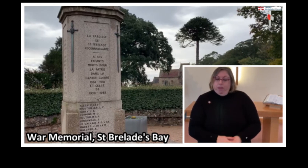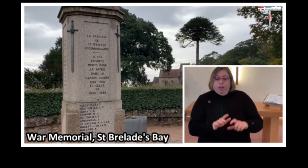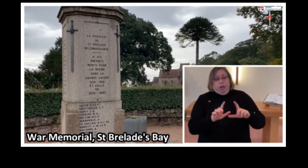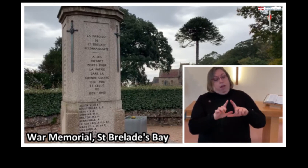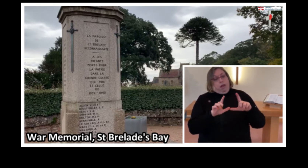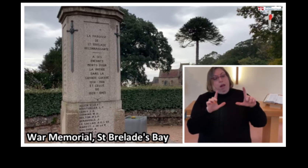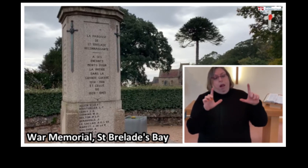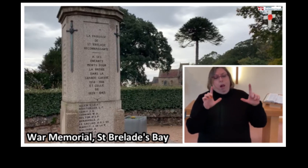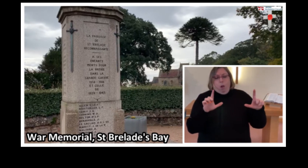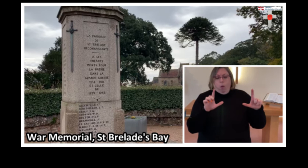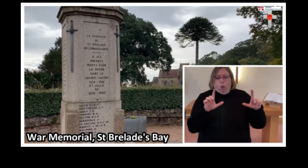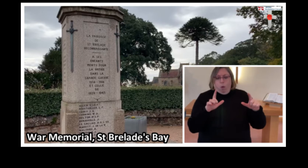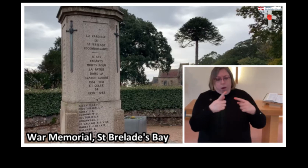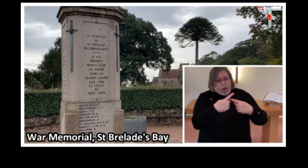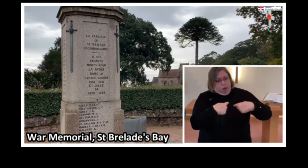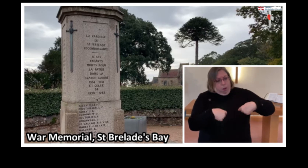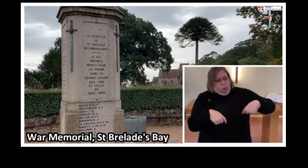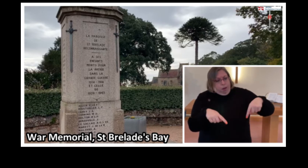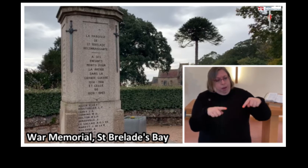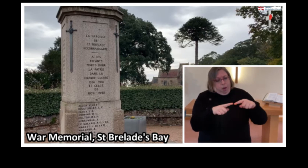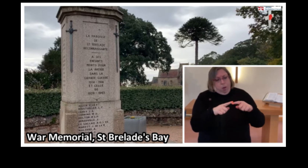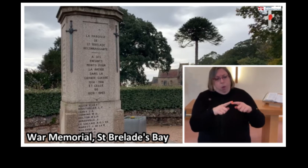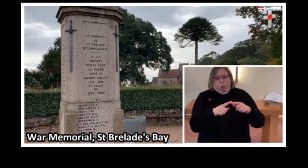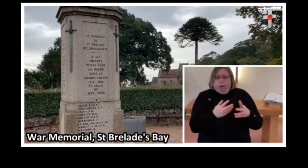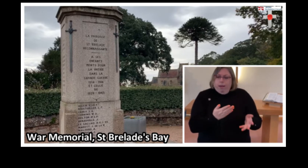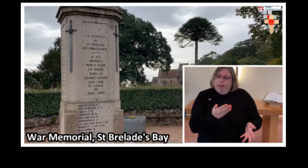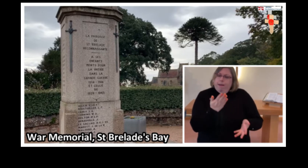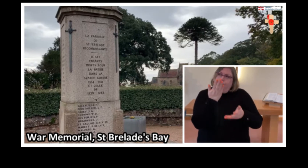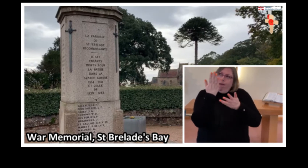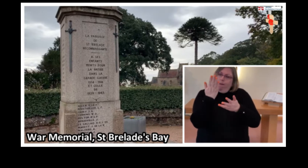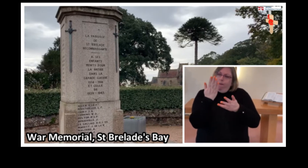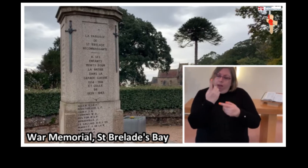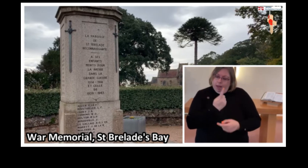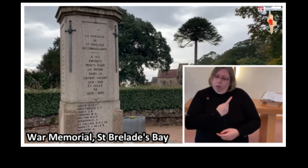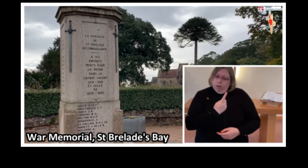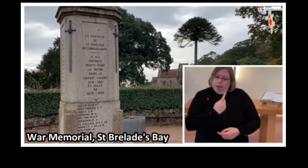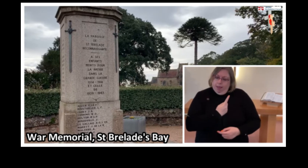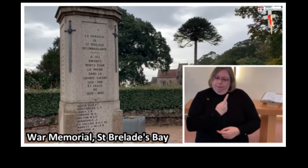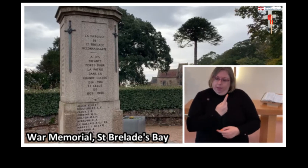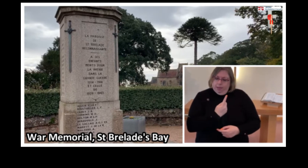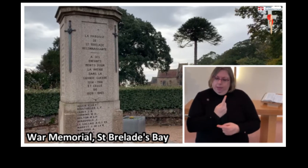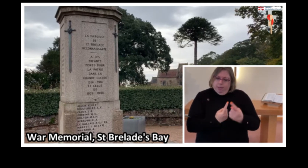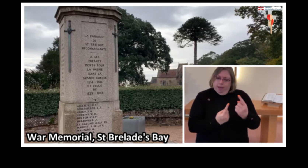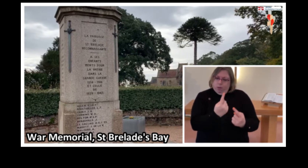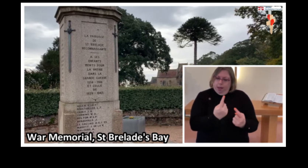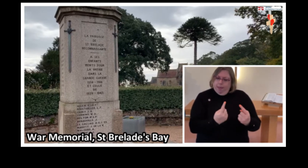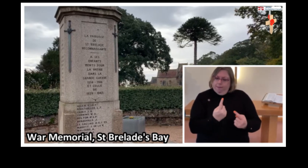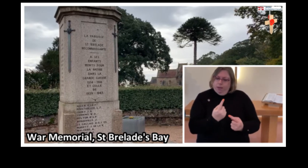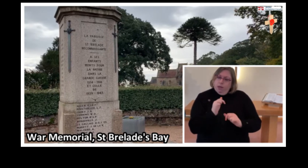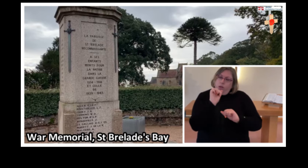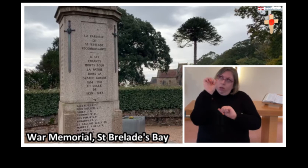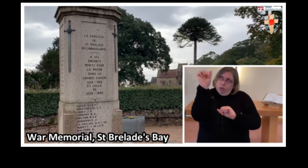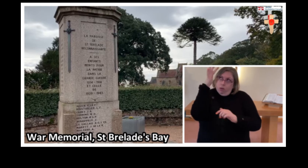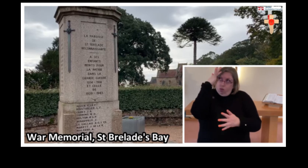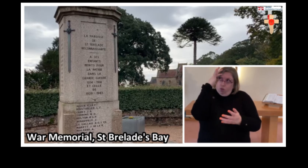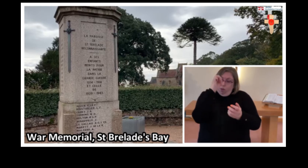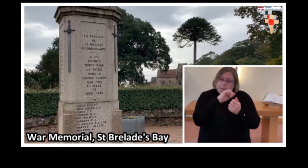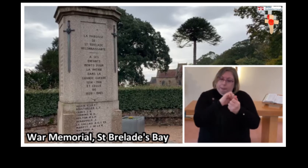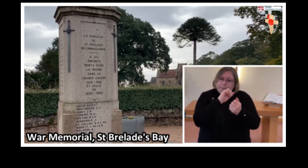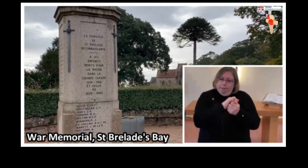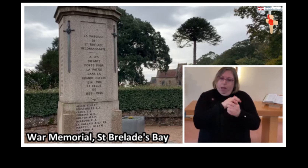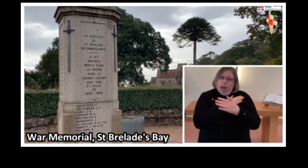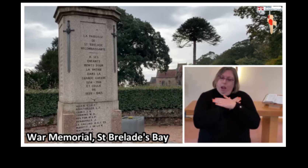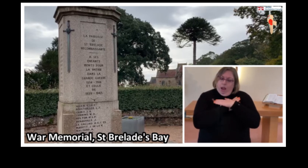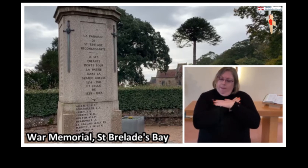Lord, we commit ourselves to remember your love and to love our neighbour